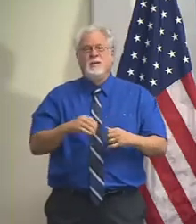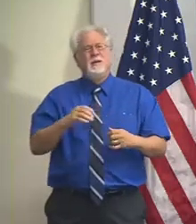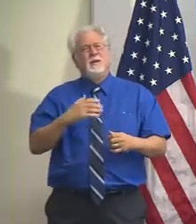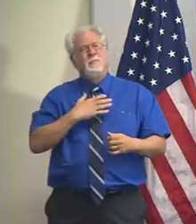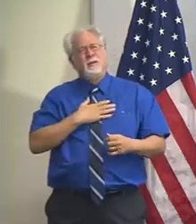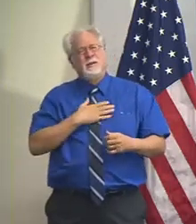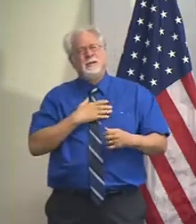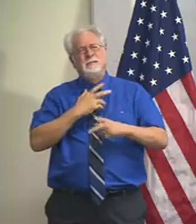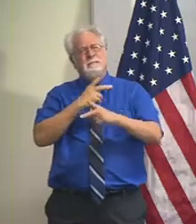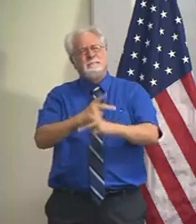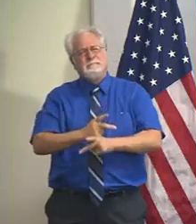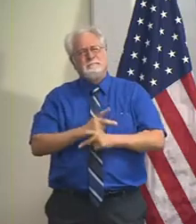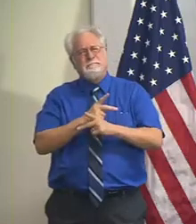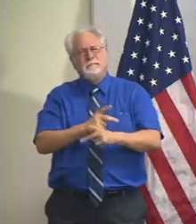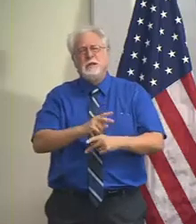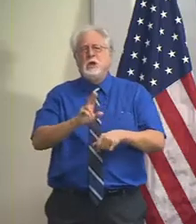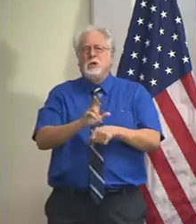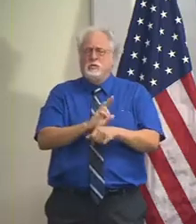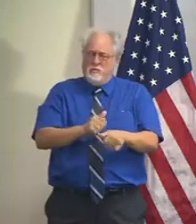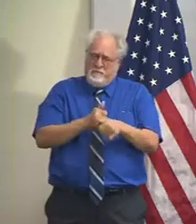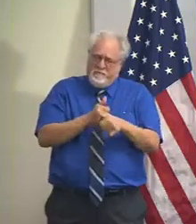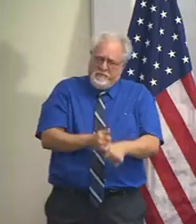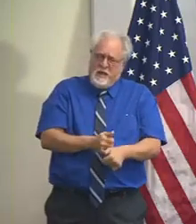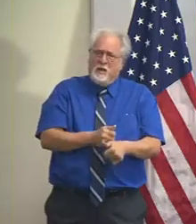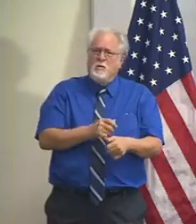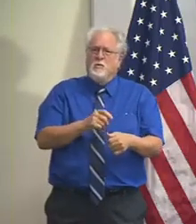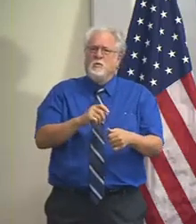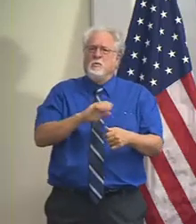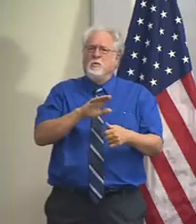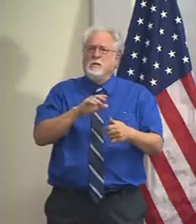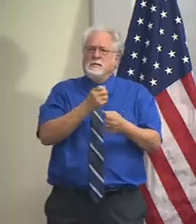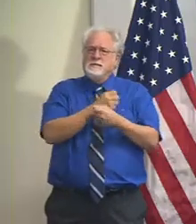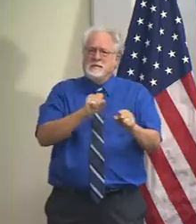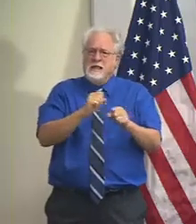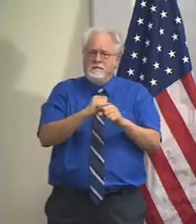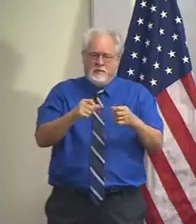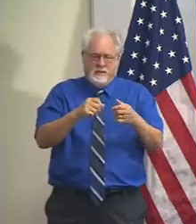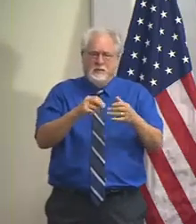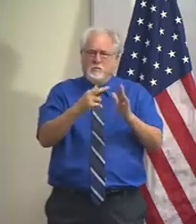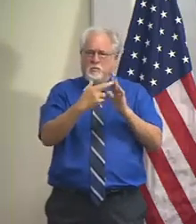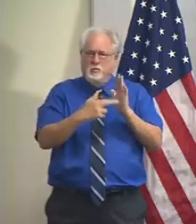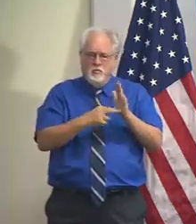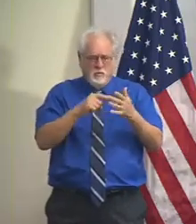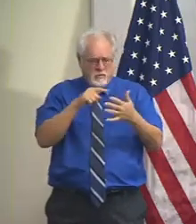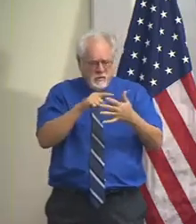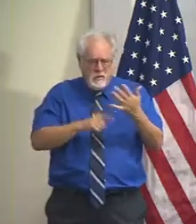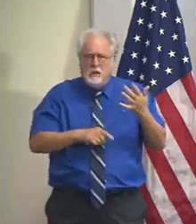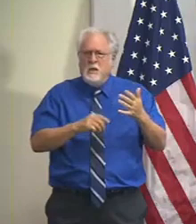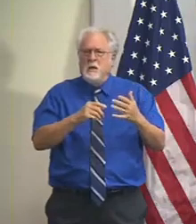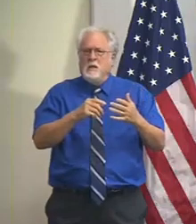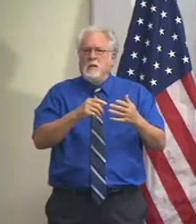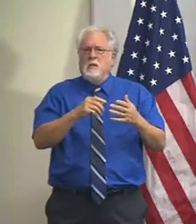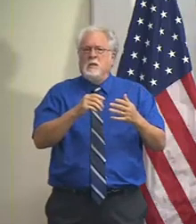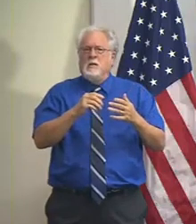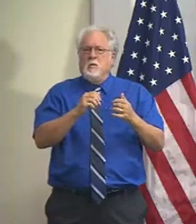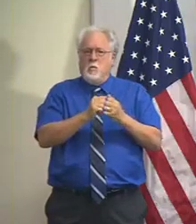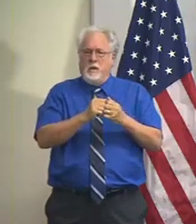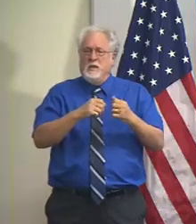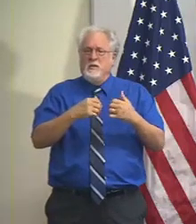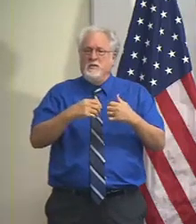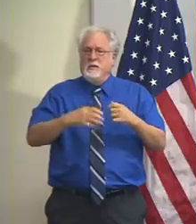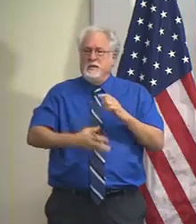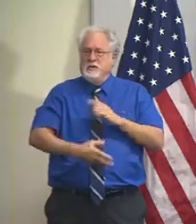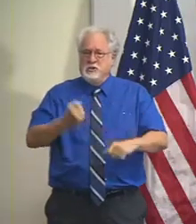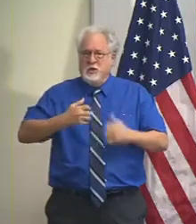be extremely cautious. Make sure you're following all of the safety guidelines that come with the generator itself. Make